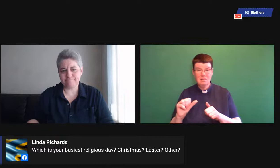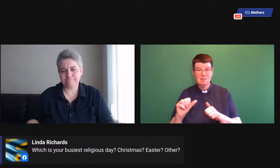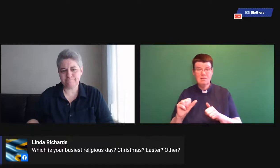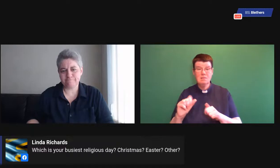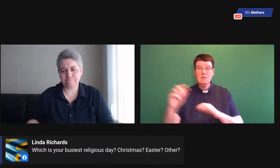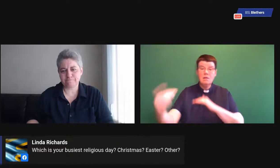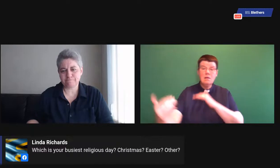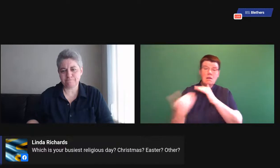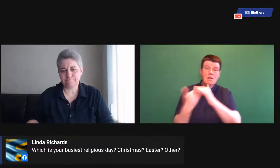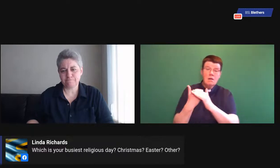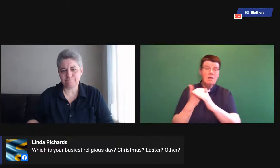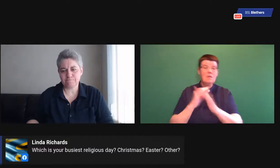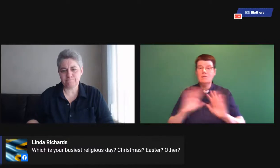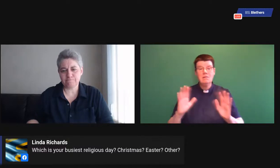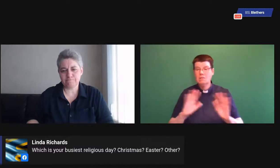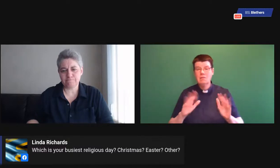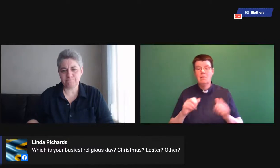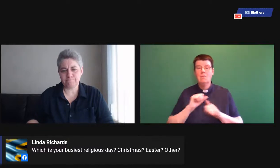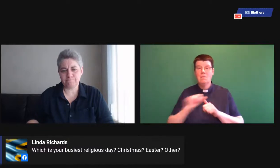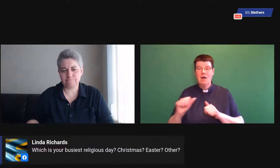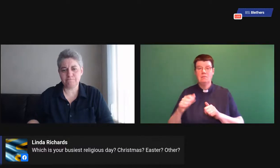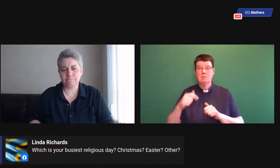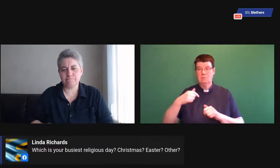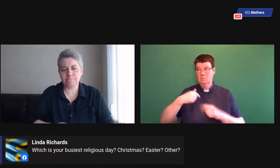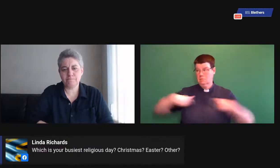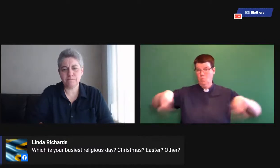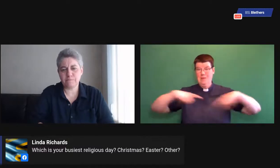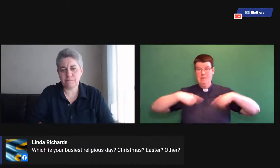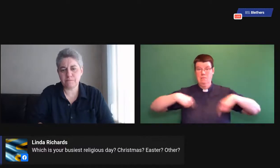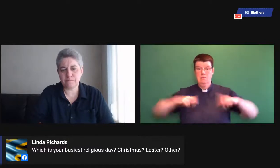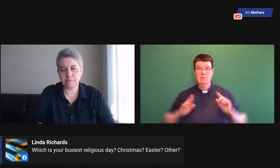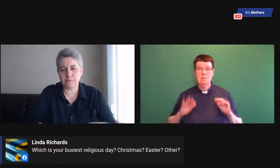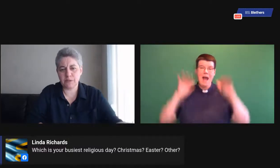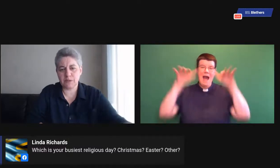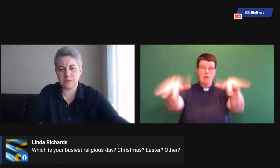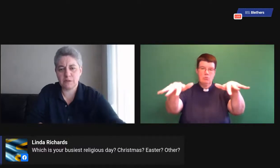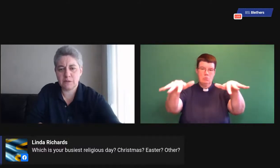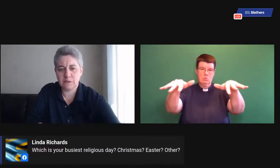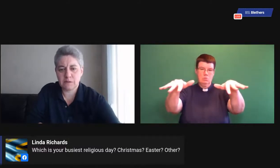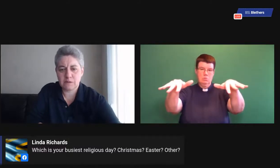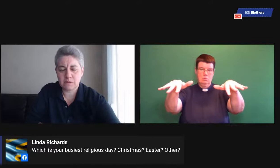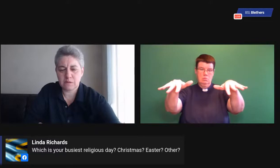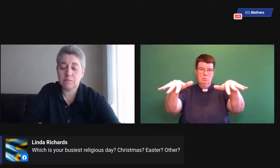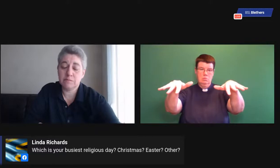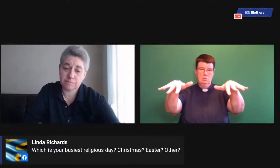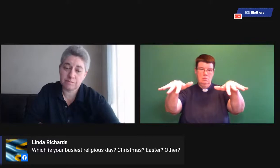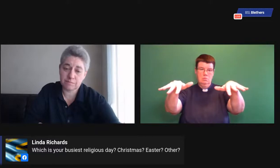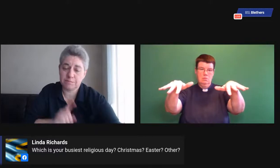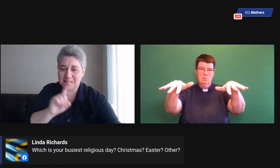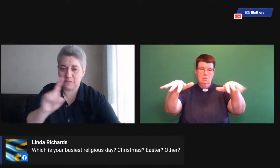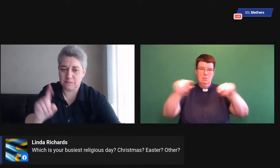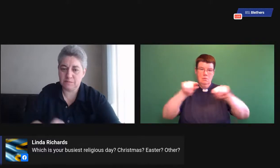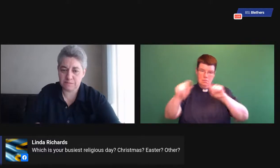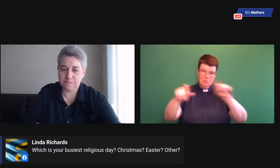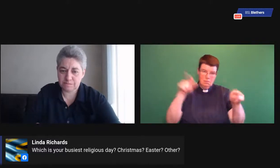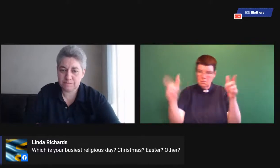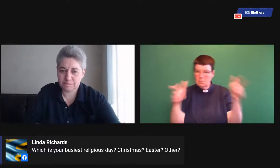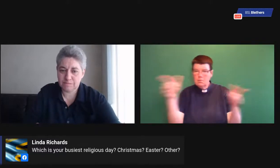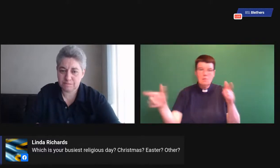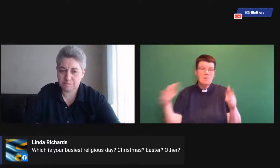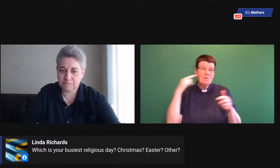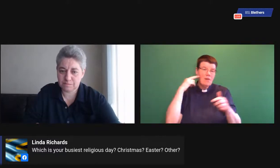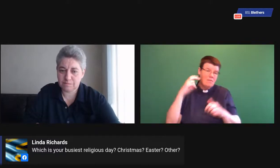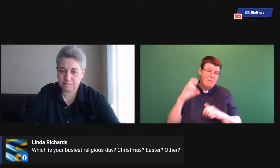as well. So the the best thing we realise is for us to go out and meet rather